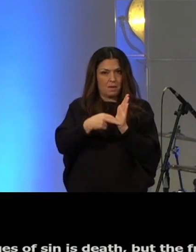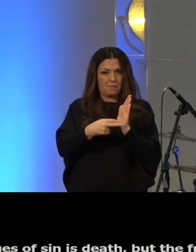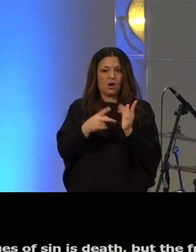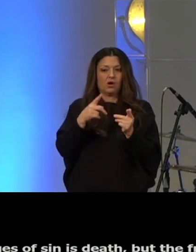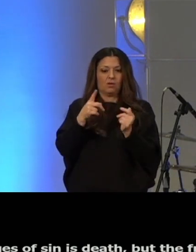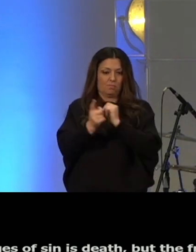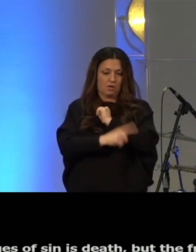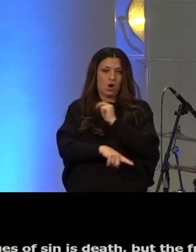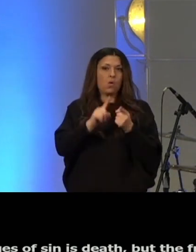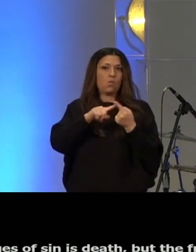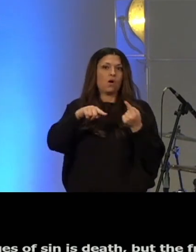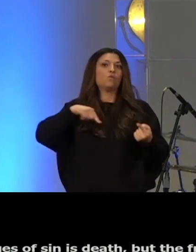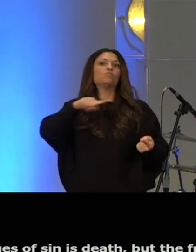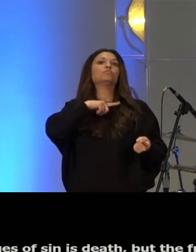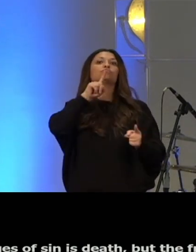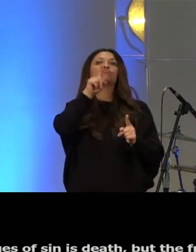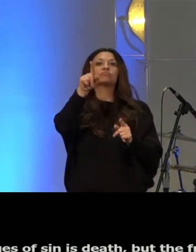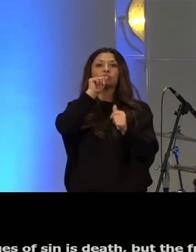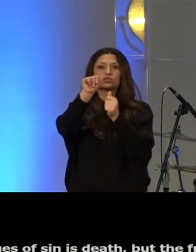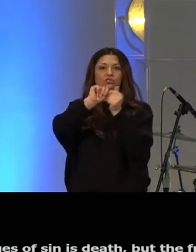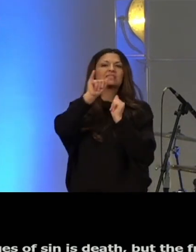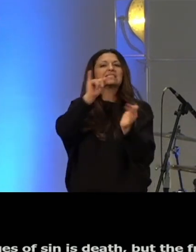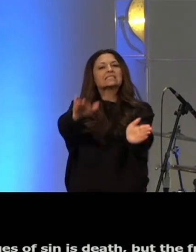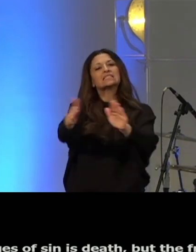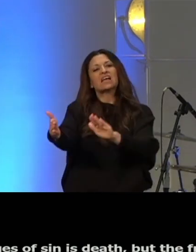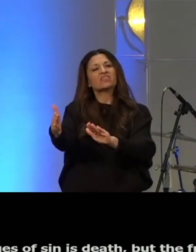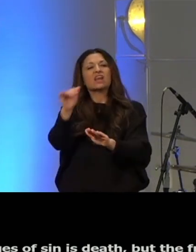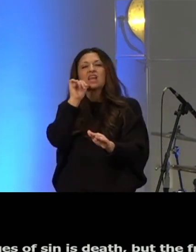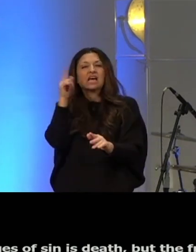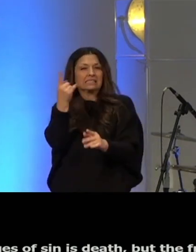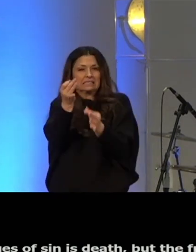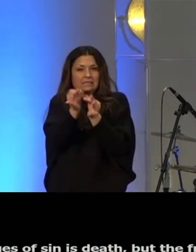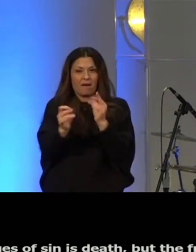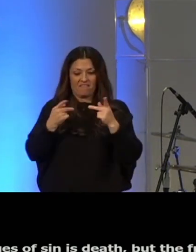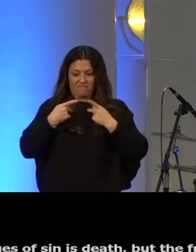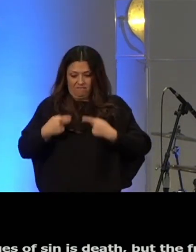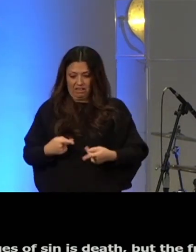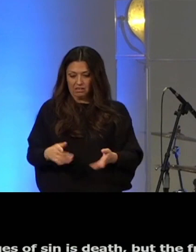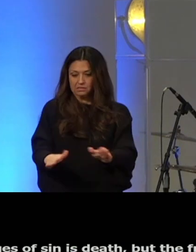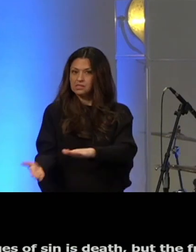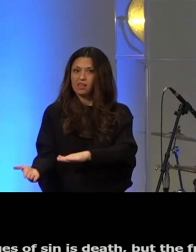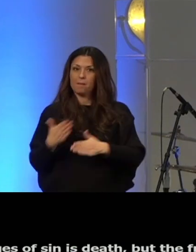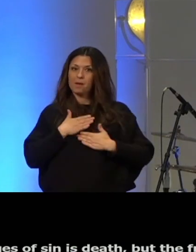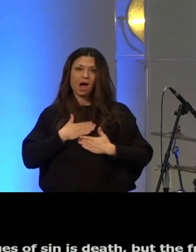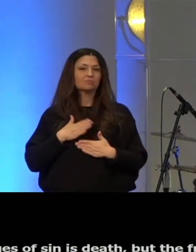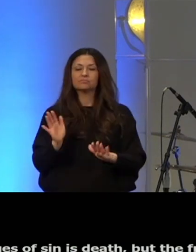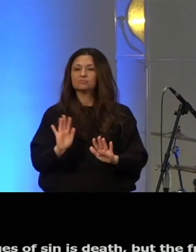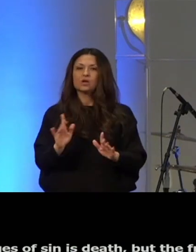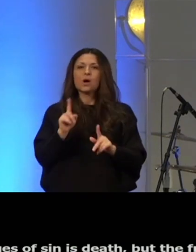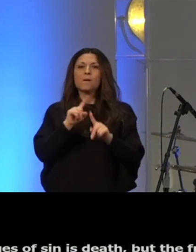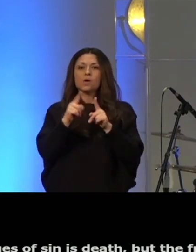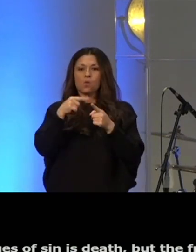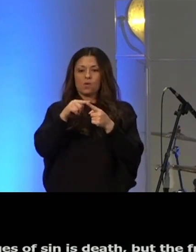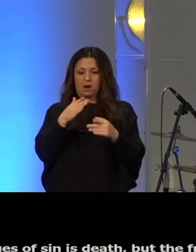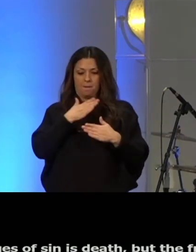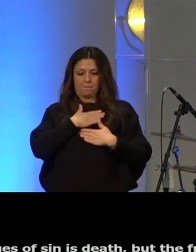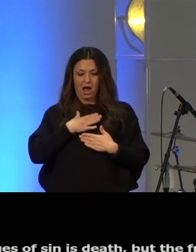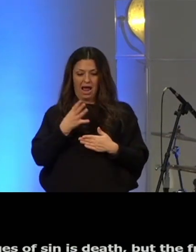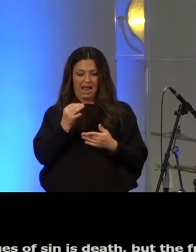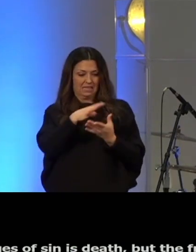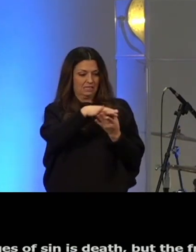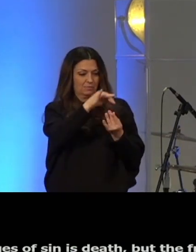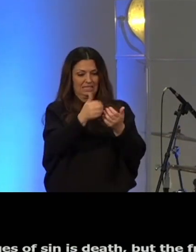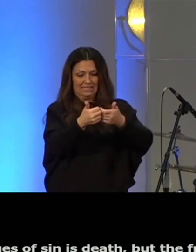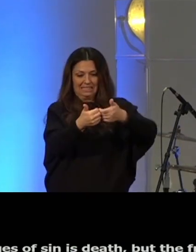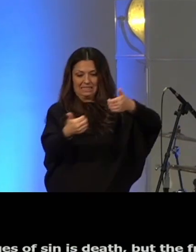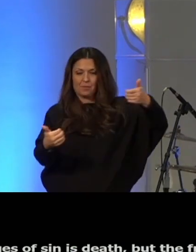a just God, it would be death. And death is not simply physical death, when our bodies and spirits are separated, but it's